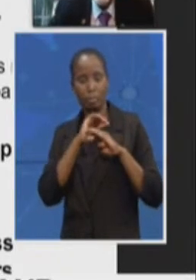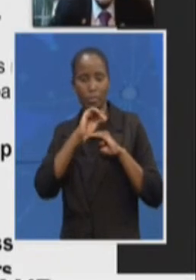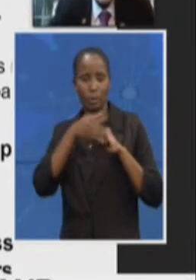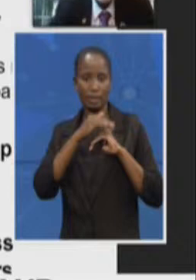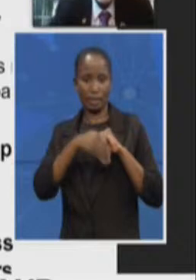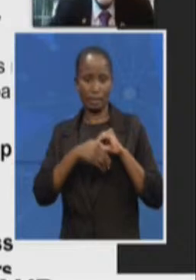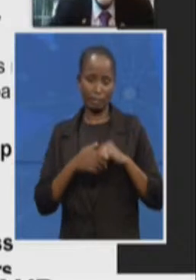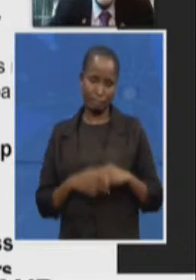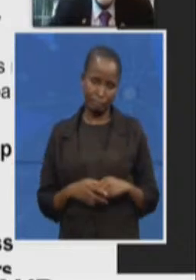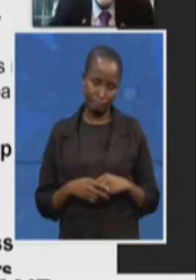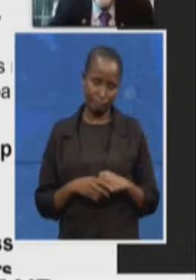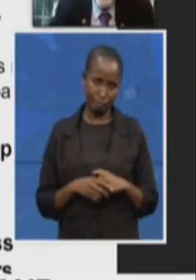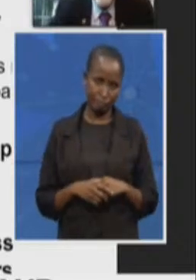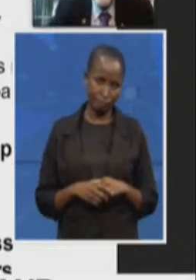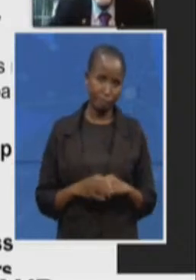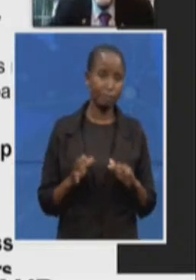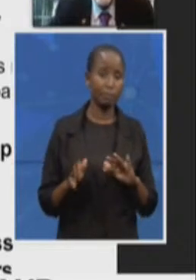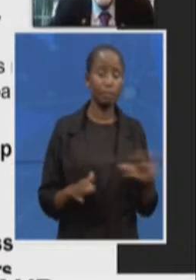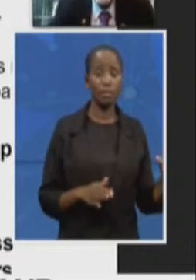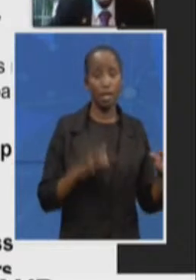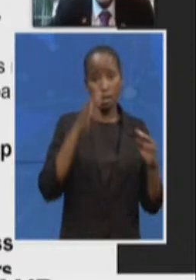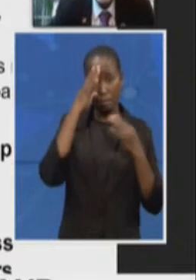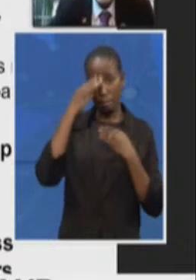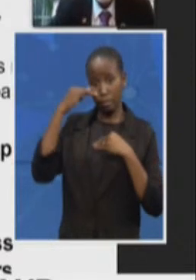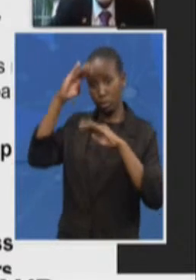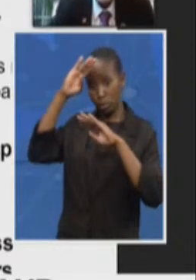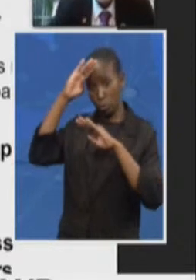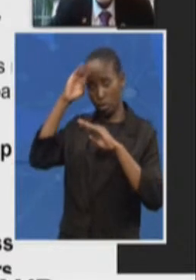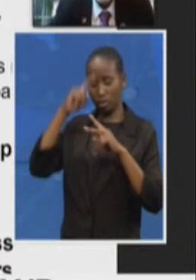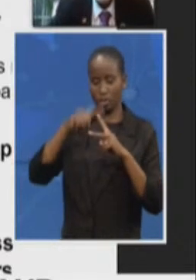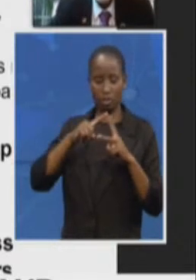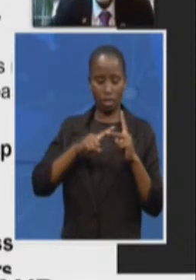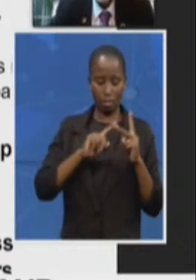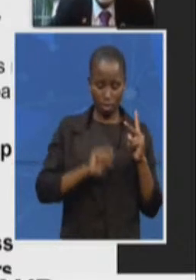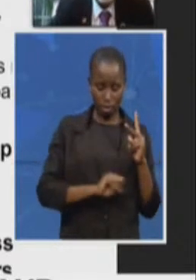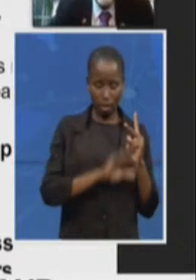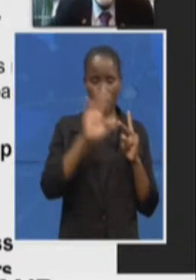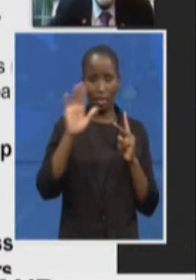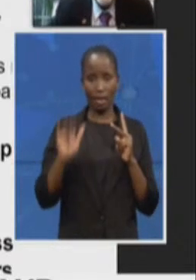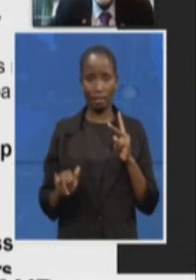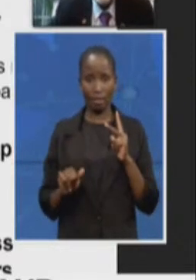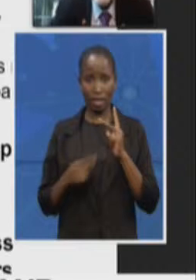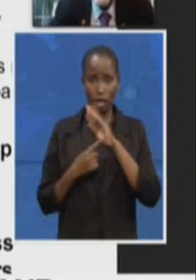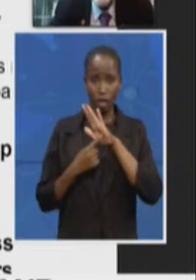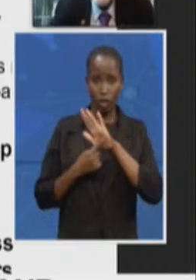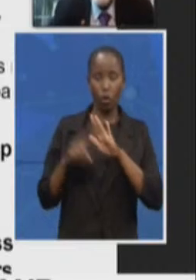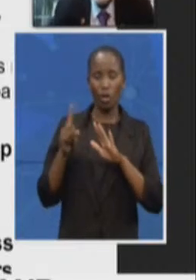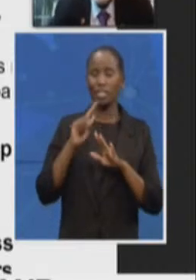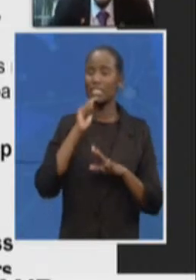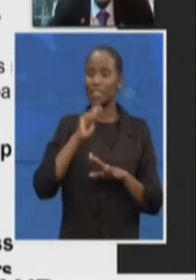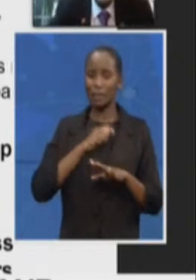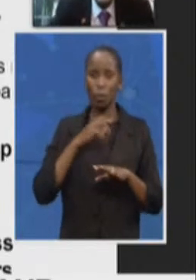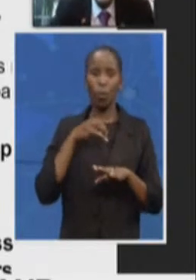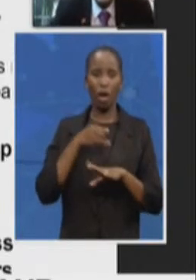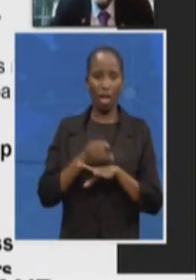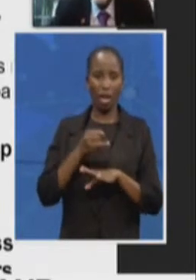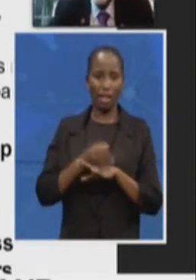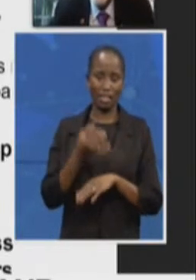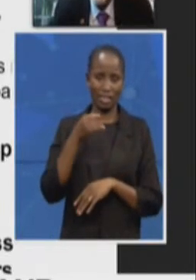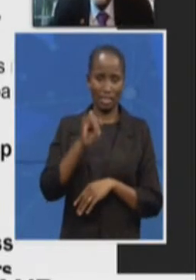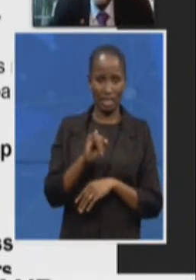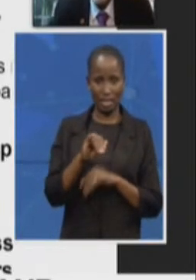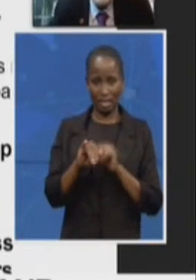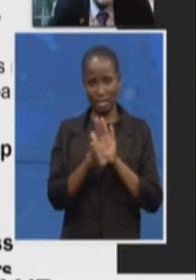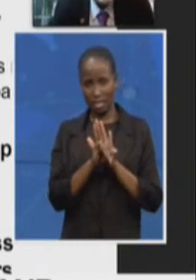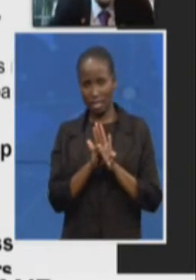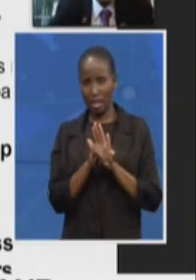shortly thereafter in South Africa. And the fact that it was so early in its description and picked up is a scientific success. It's a